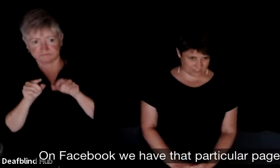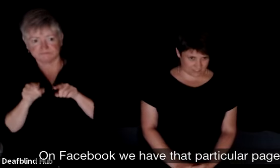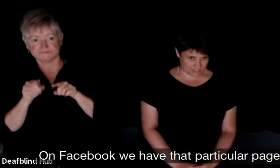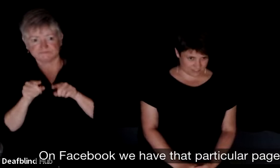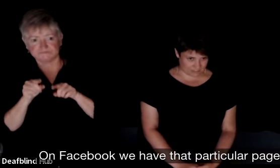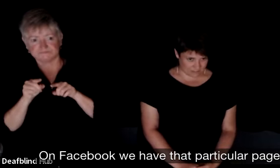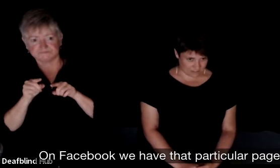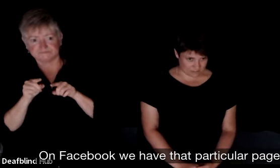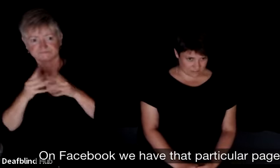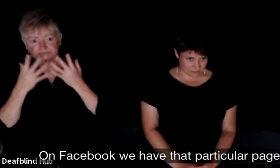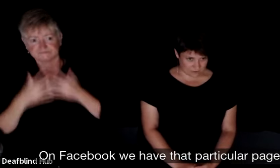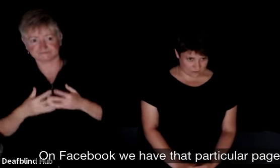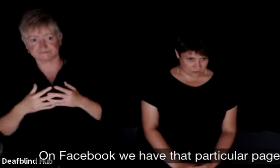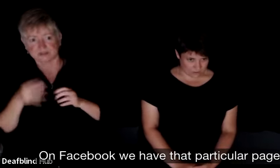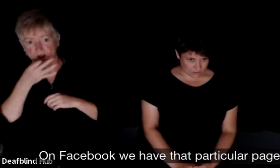information.